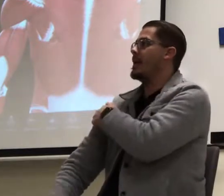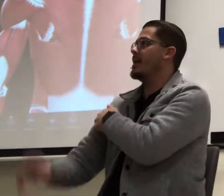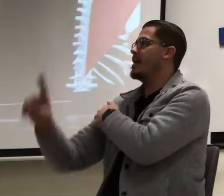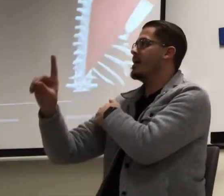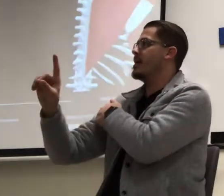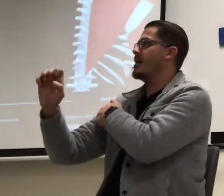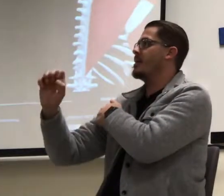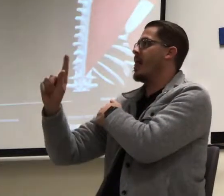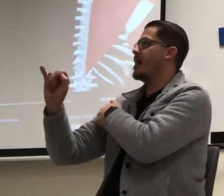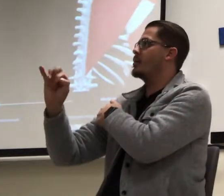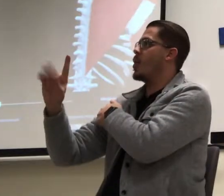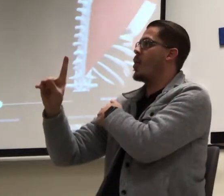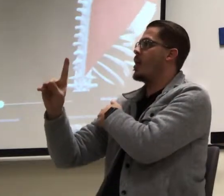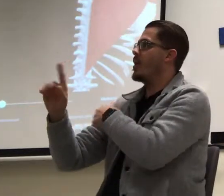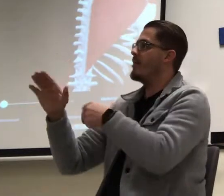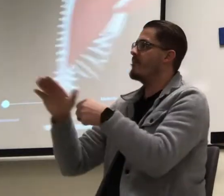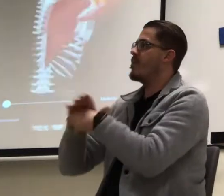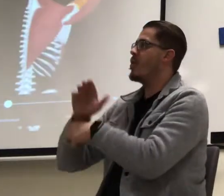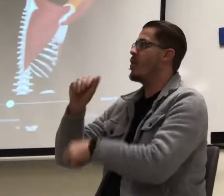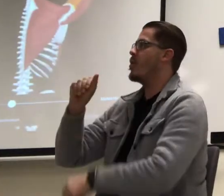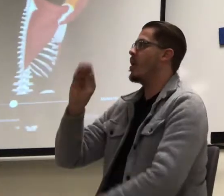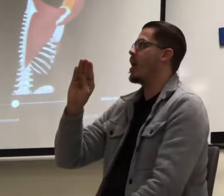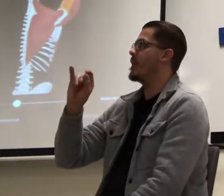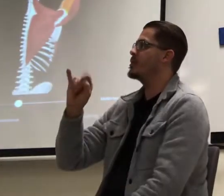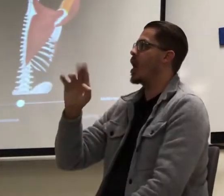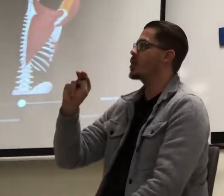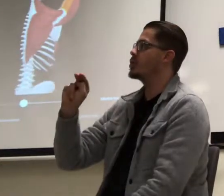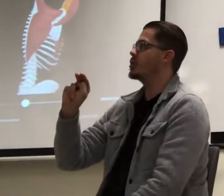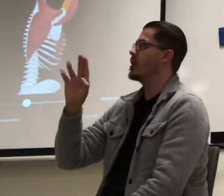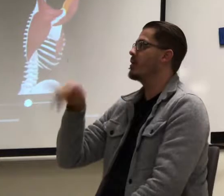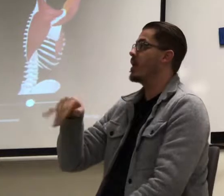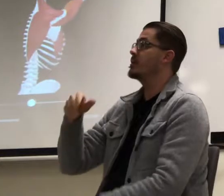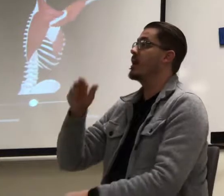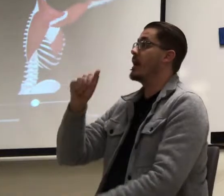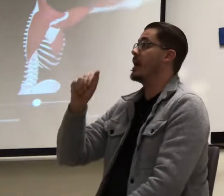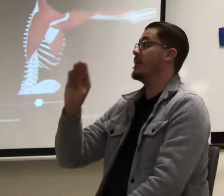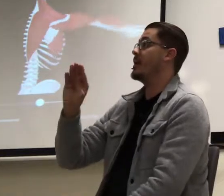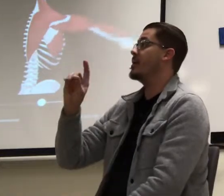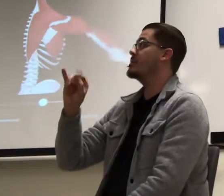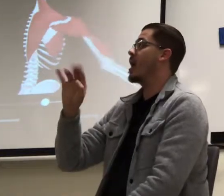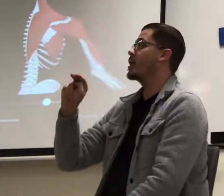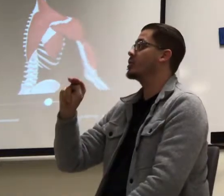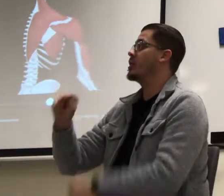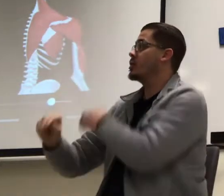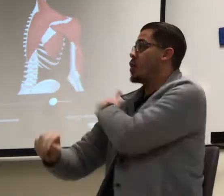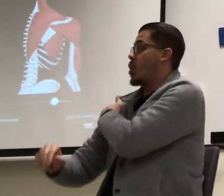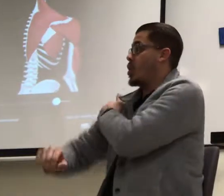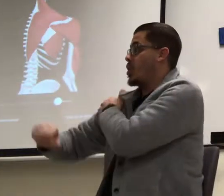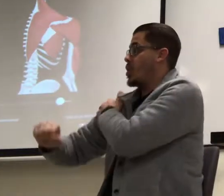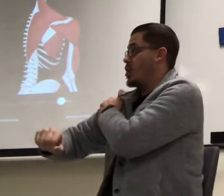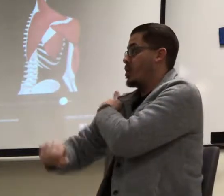Full-on abduction. So this movement is called abduction at the shoulder or the arm.